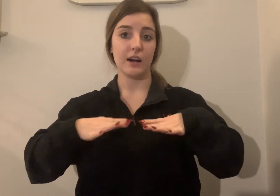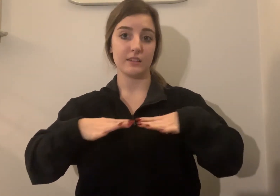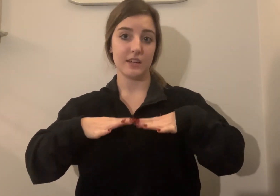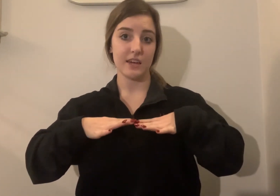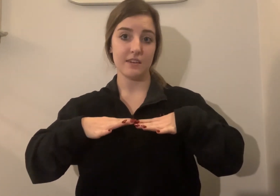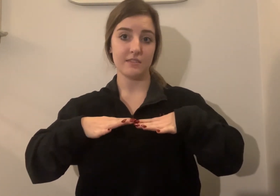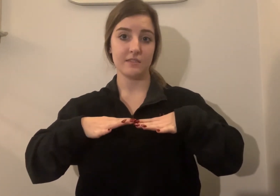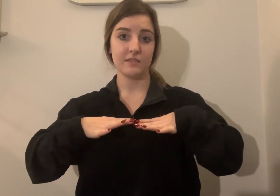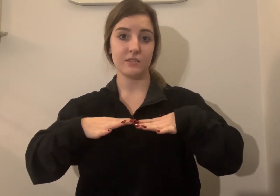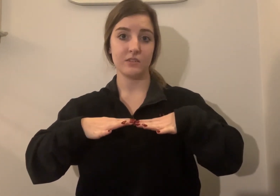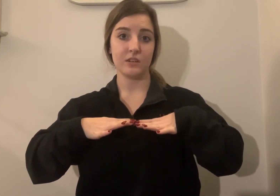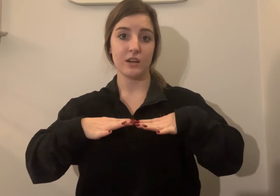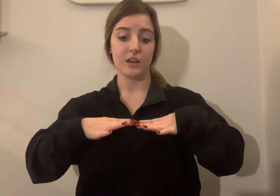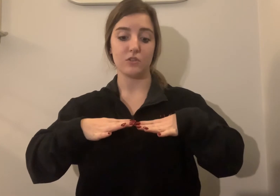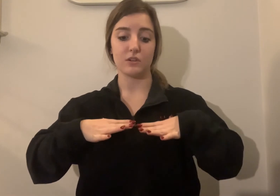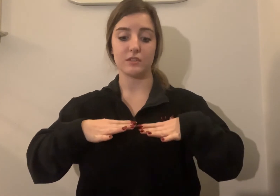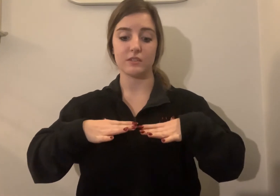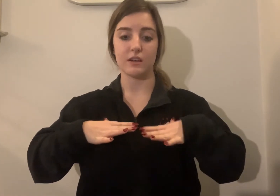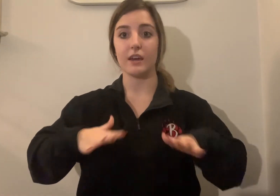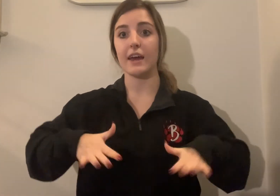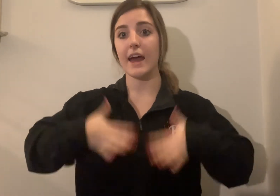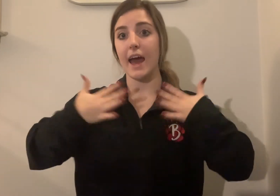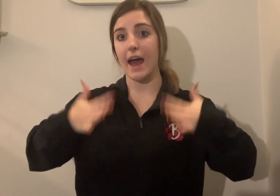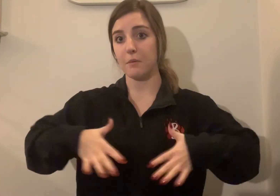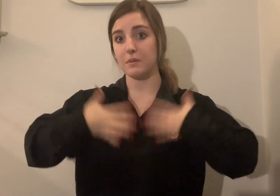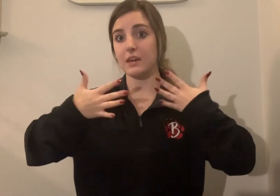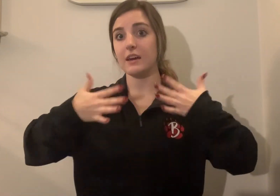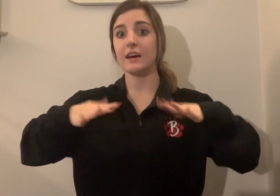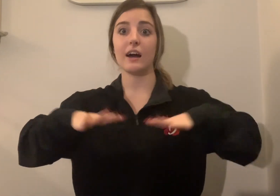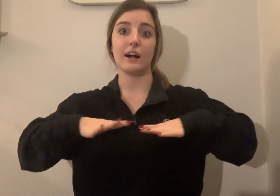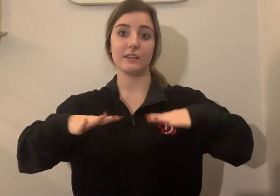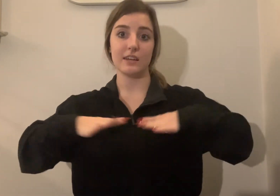holiday, and you can say happy holidays,